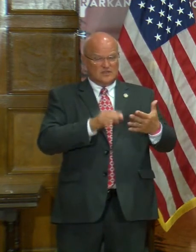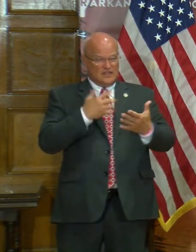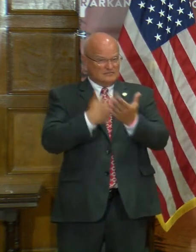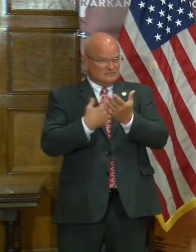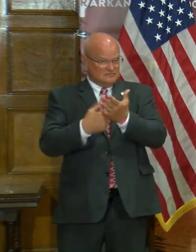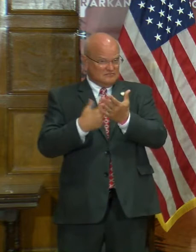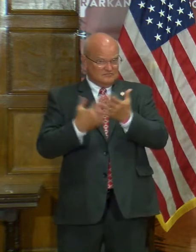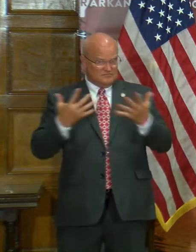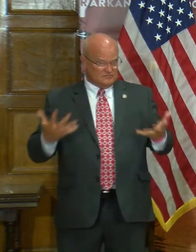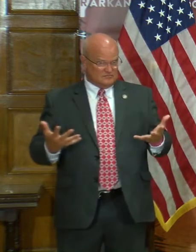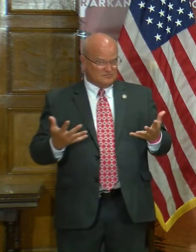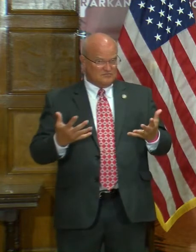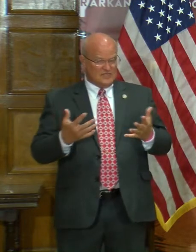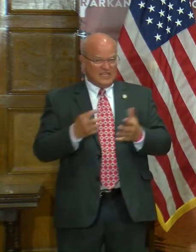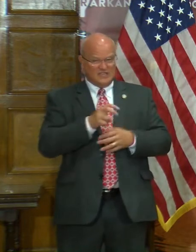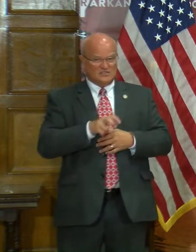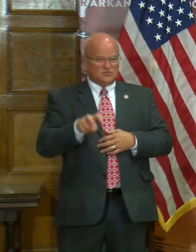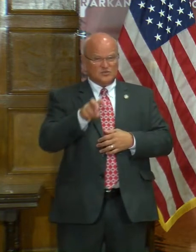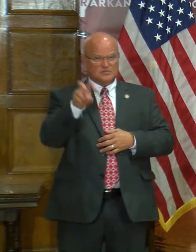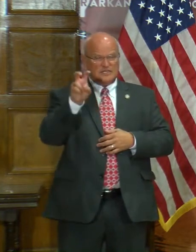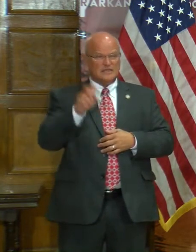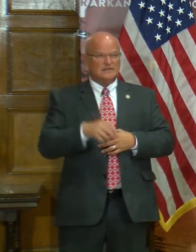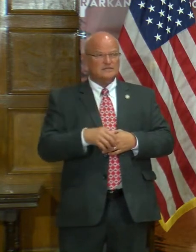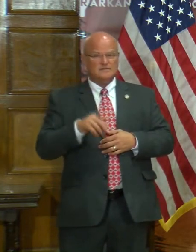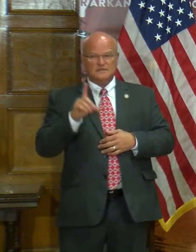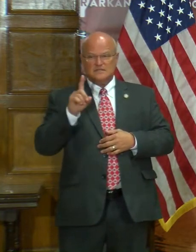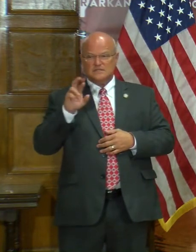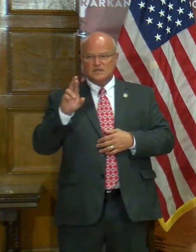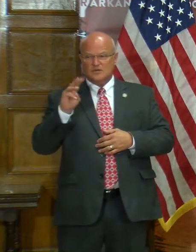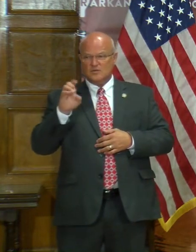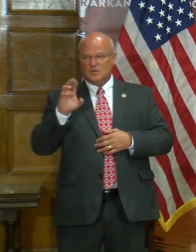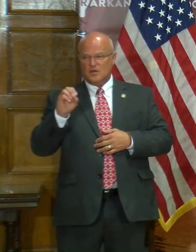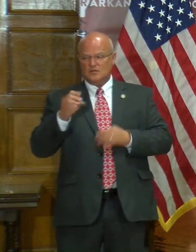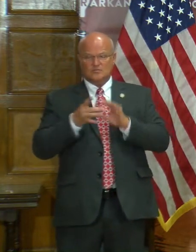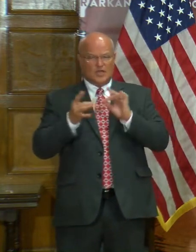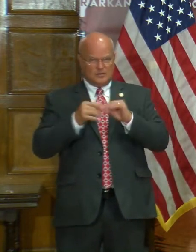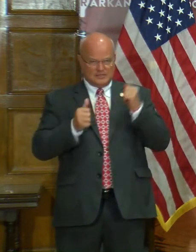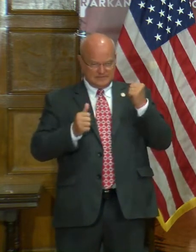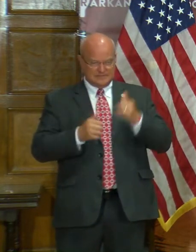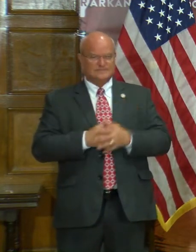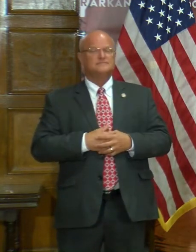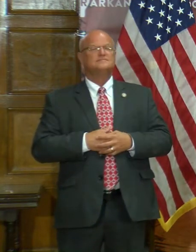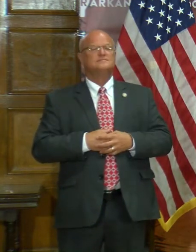as a risk in church settings? Dr. Romero, do you have a comment there?